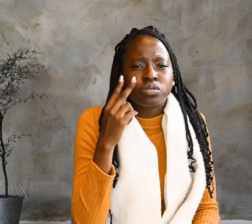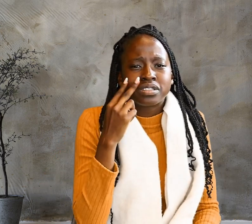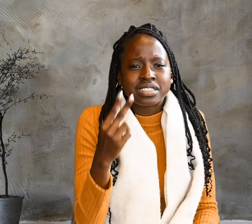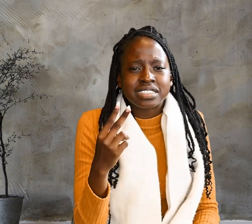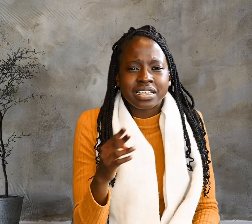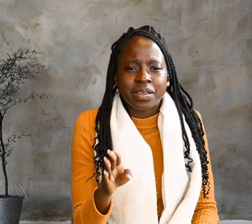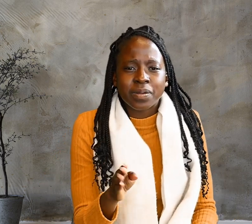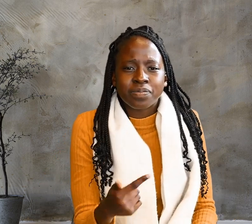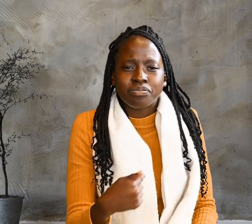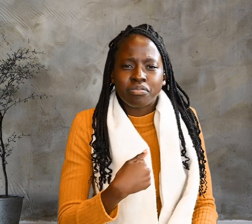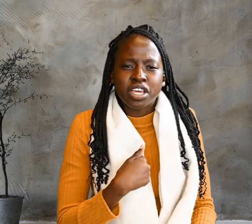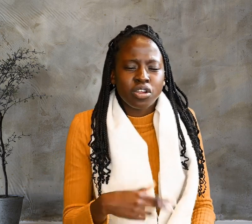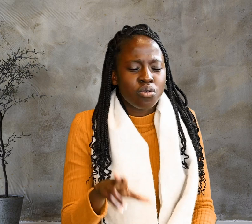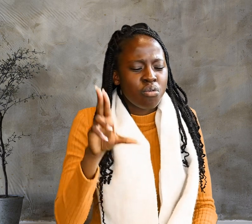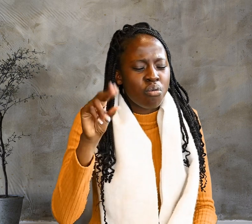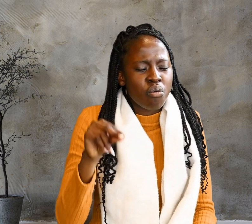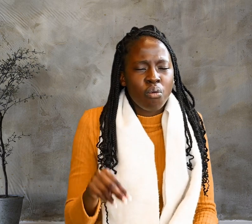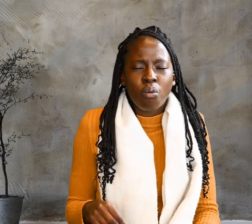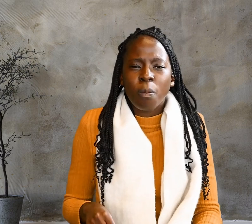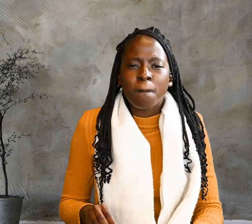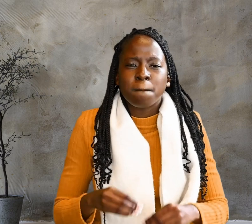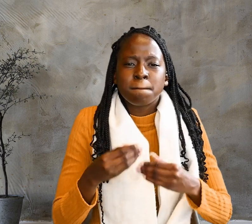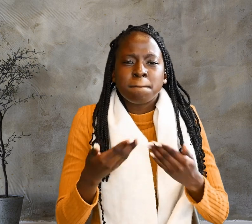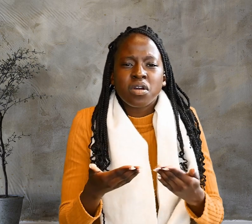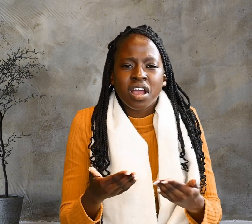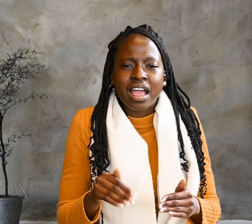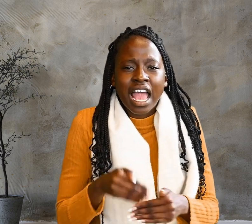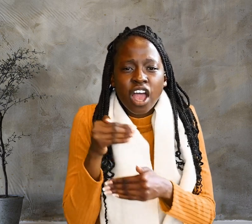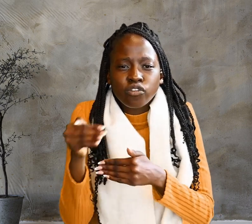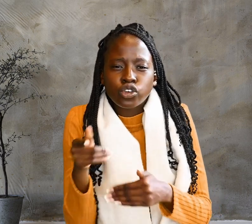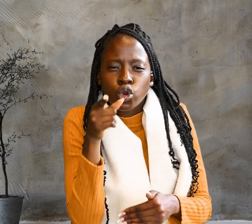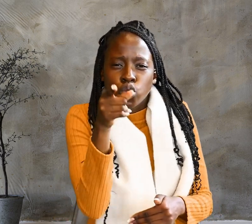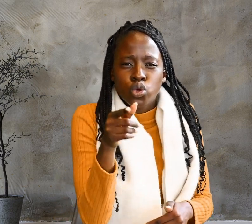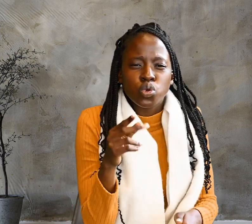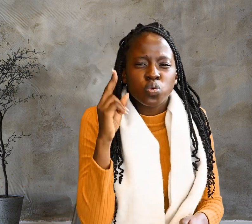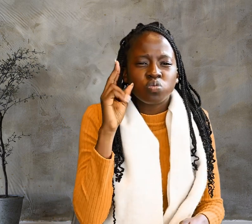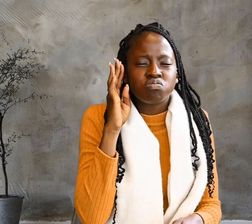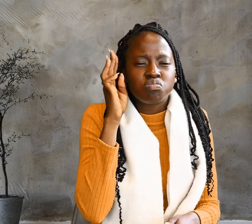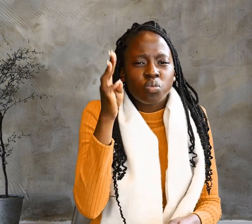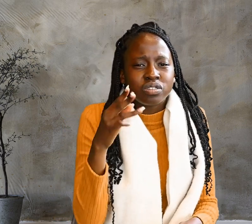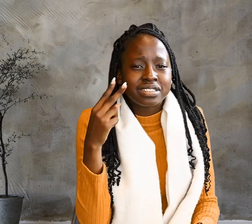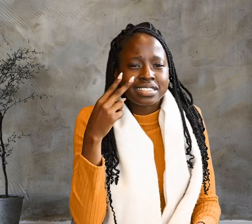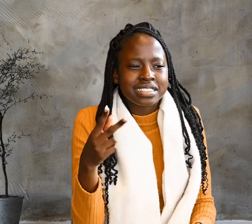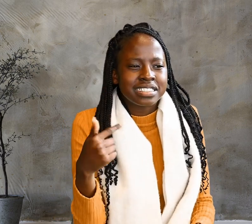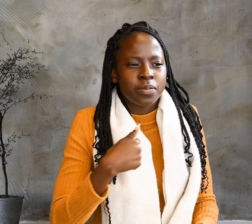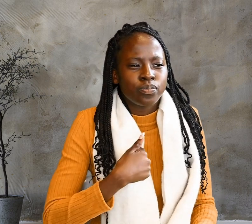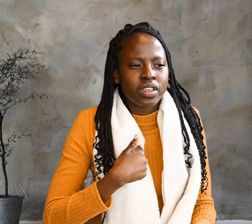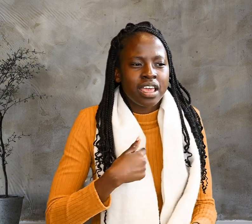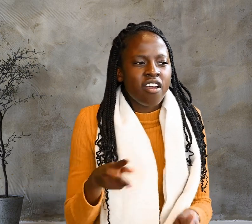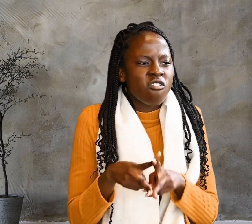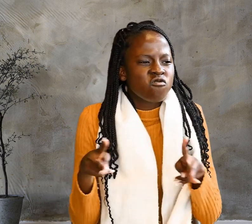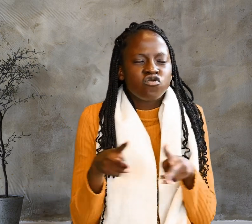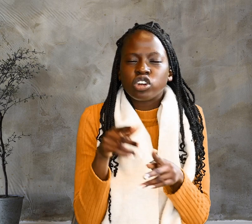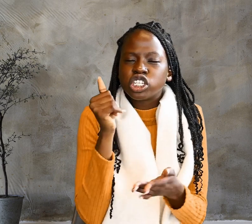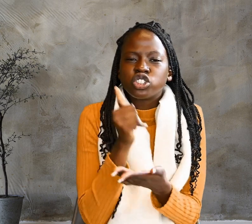more, and then after a little while you will see me? Very truly I tell